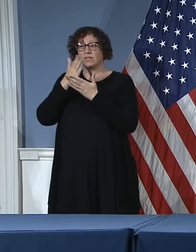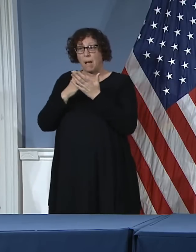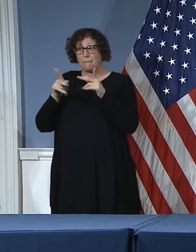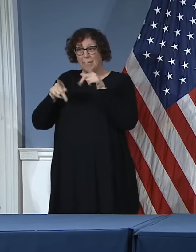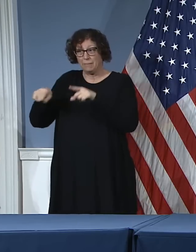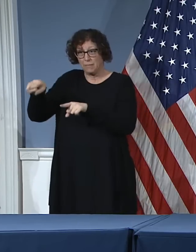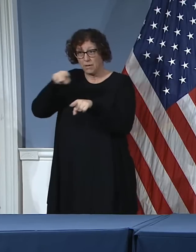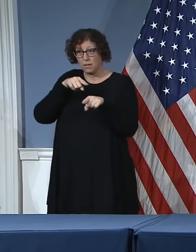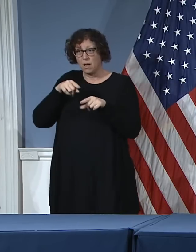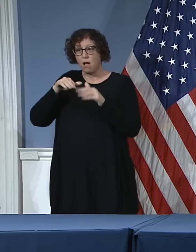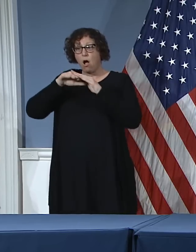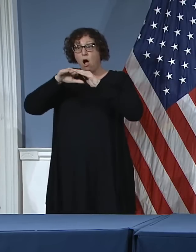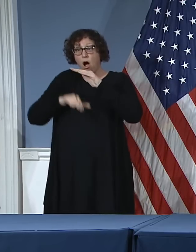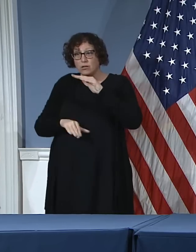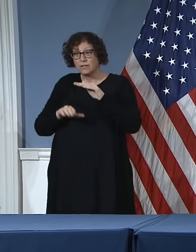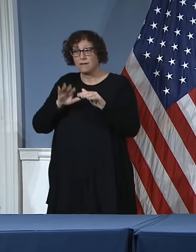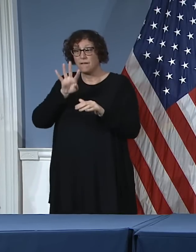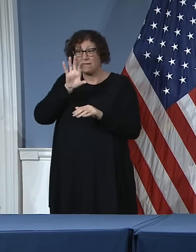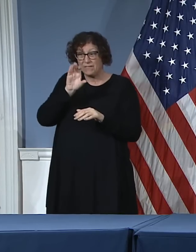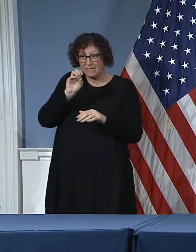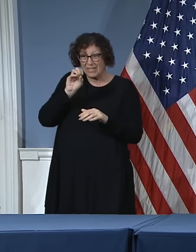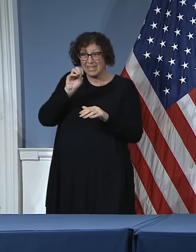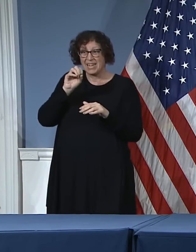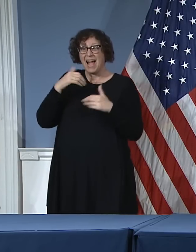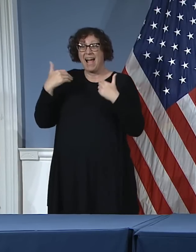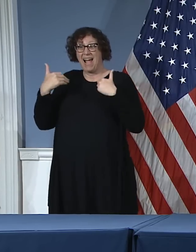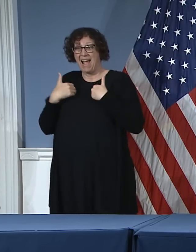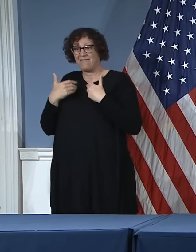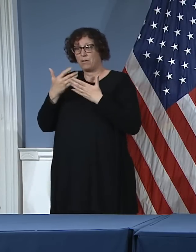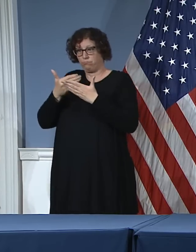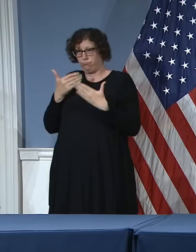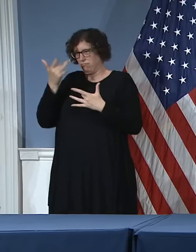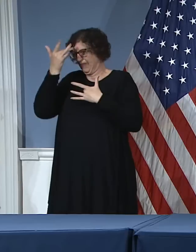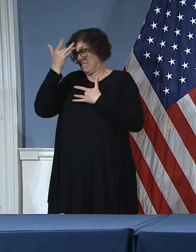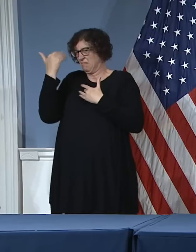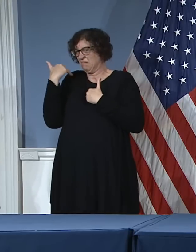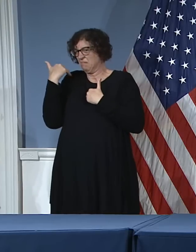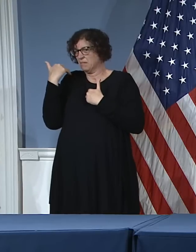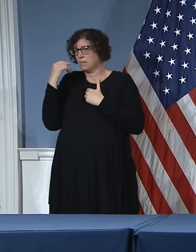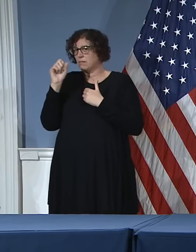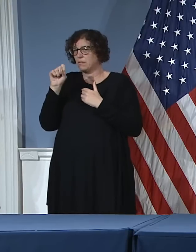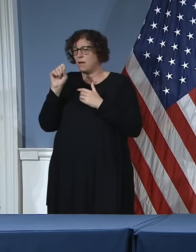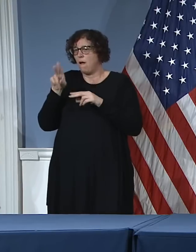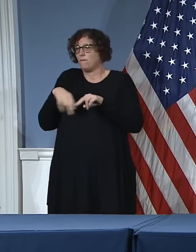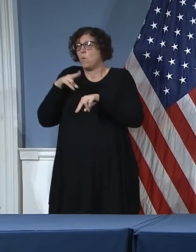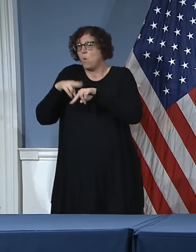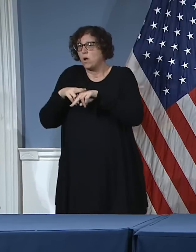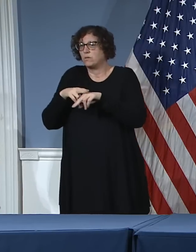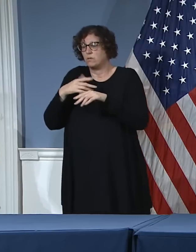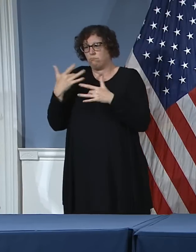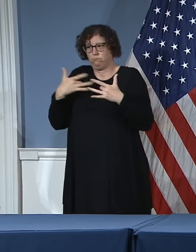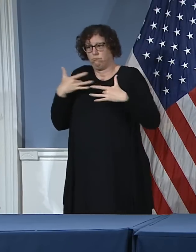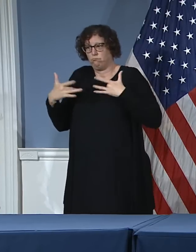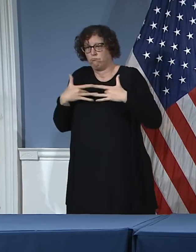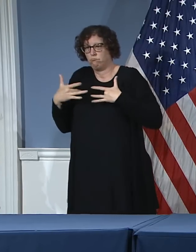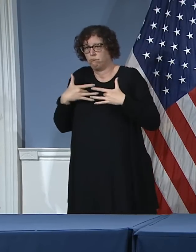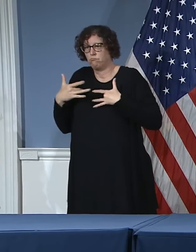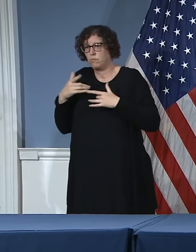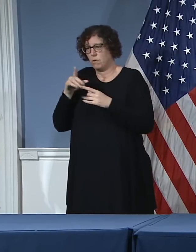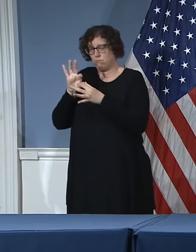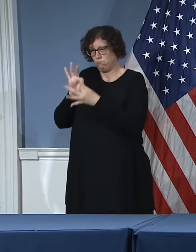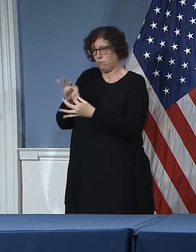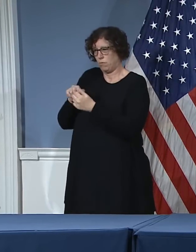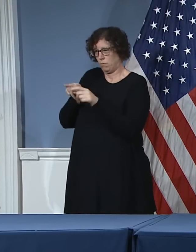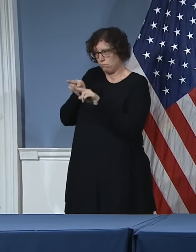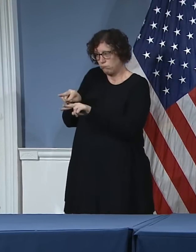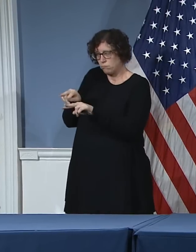conditions that we clearly are concerned about, and that's a group of people that obviously there are situations where they absolutely need to be tested. But I think